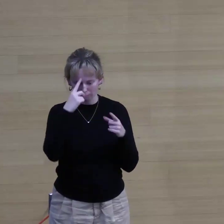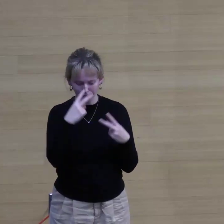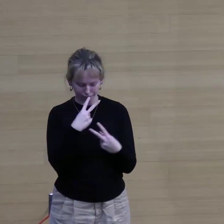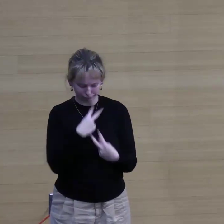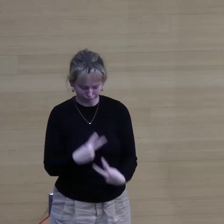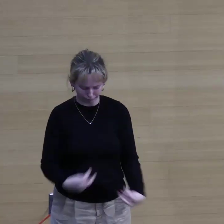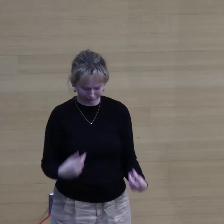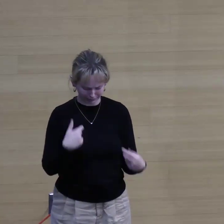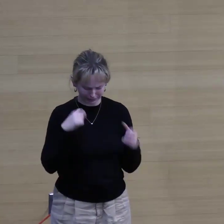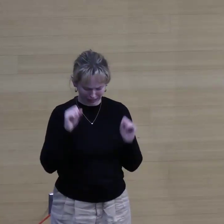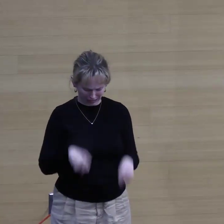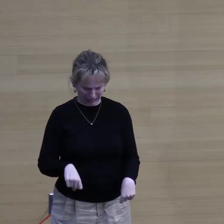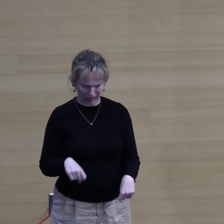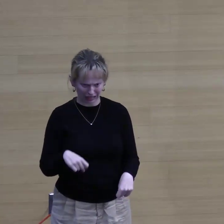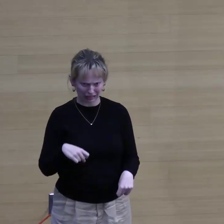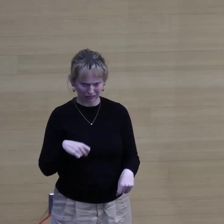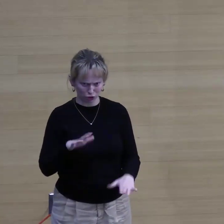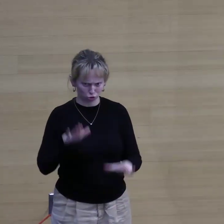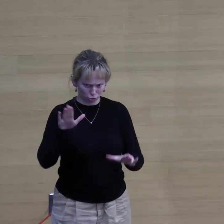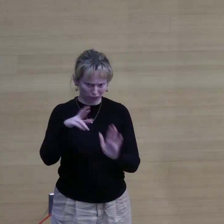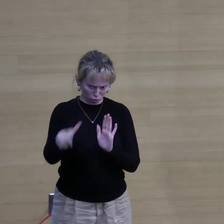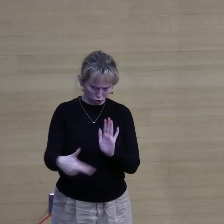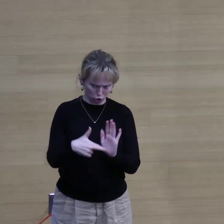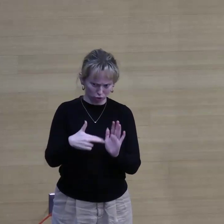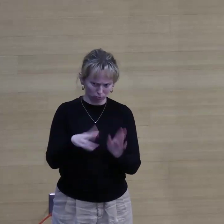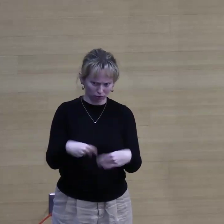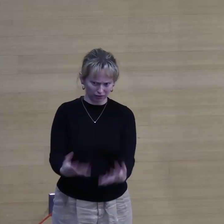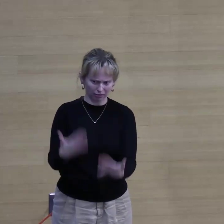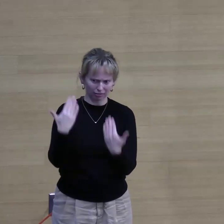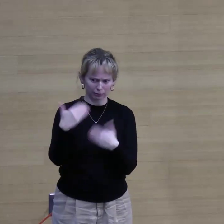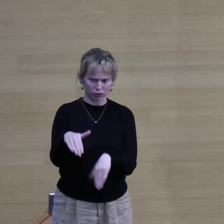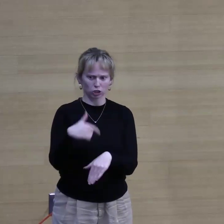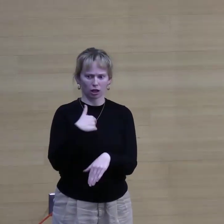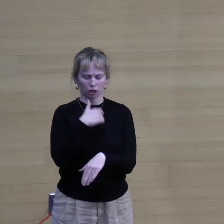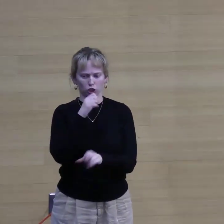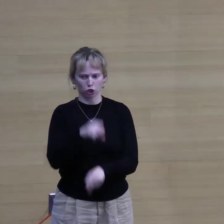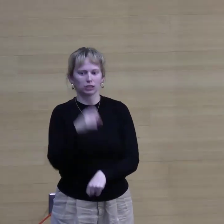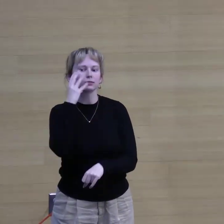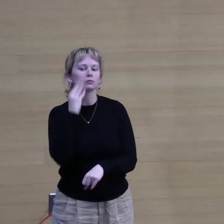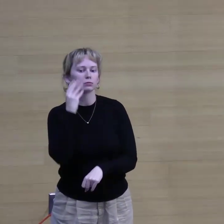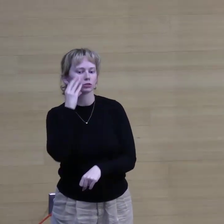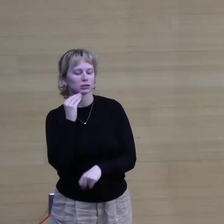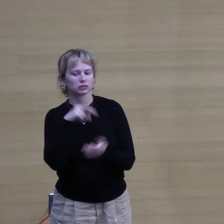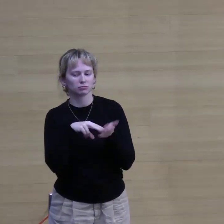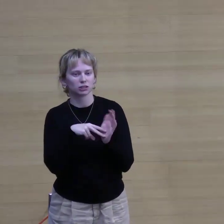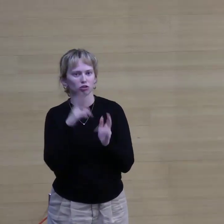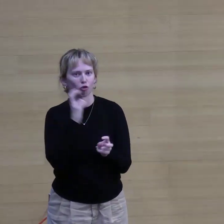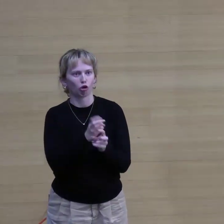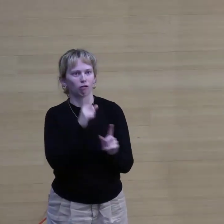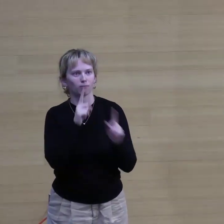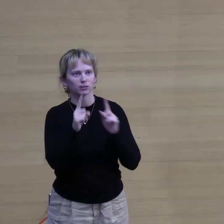could do a great job given the limitations I would inevitably experience. And I think that's like a very